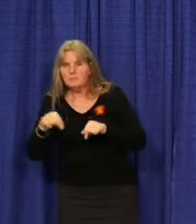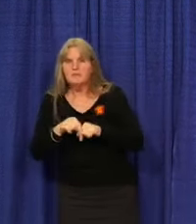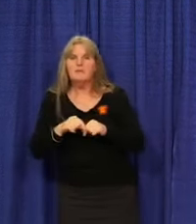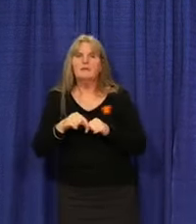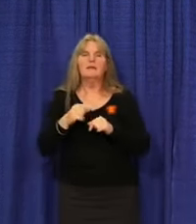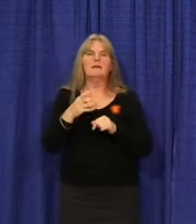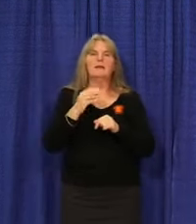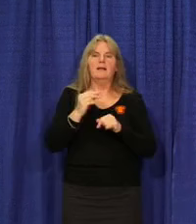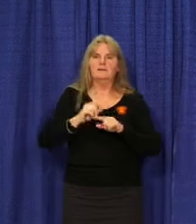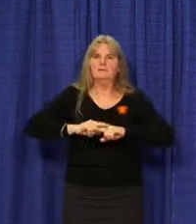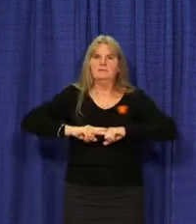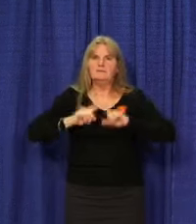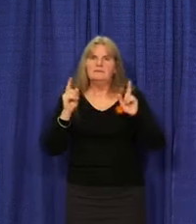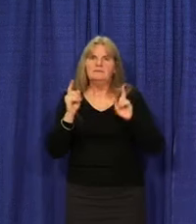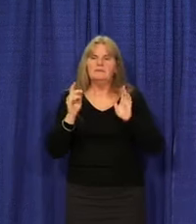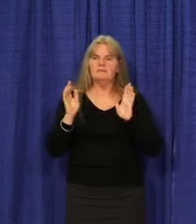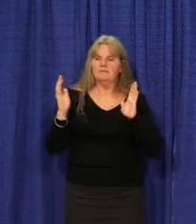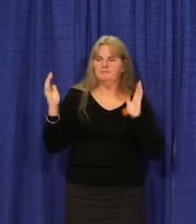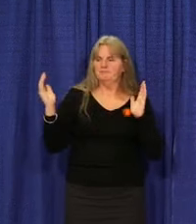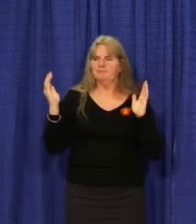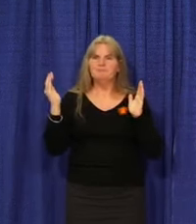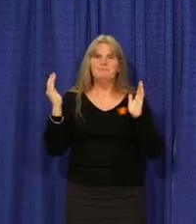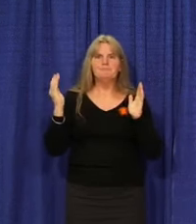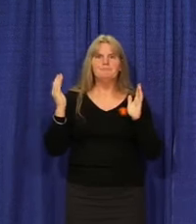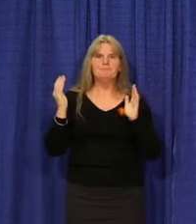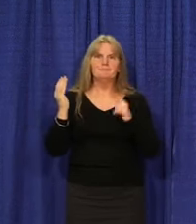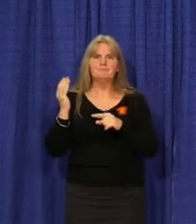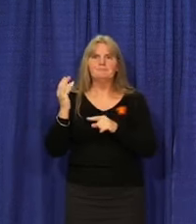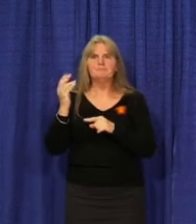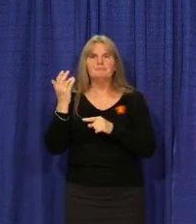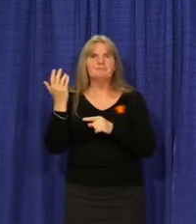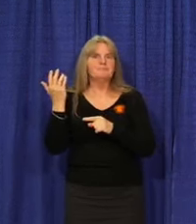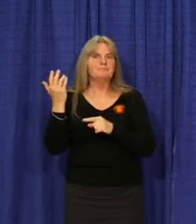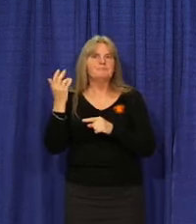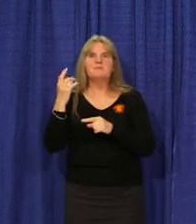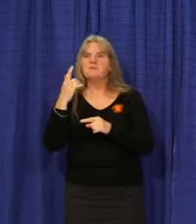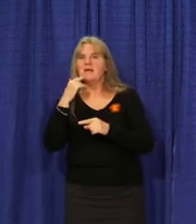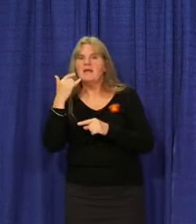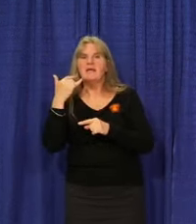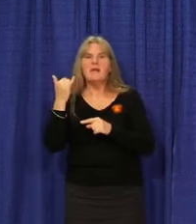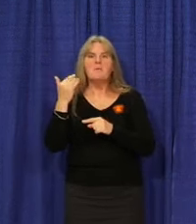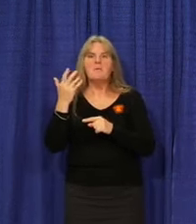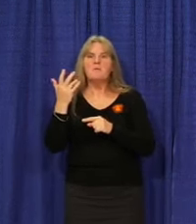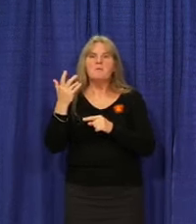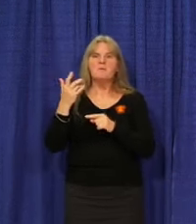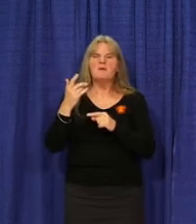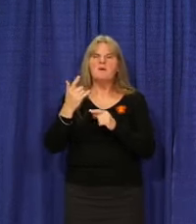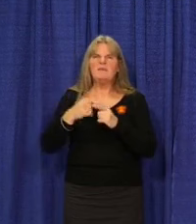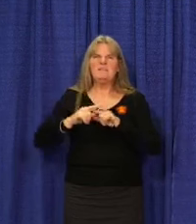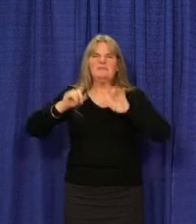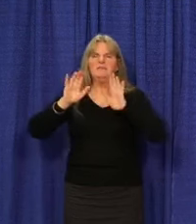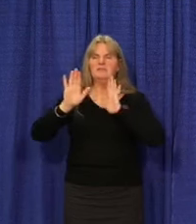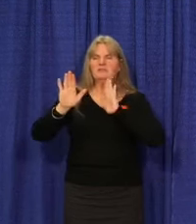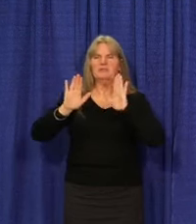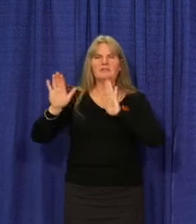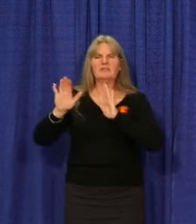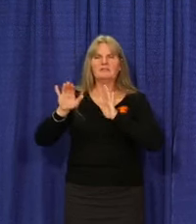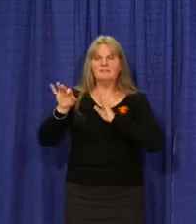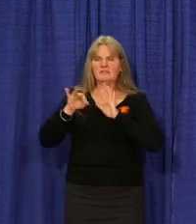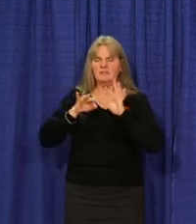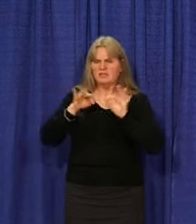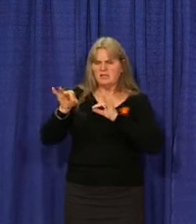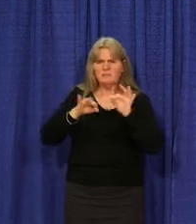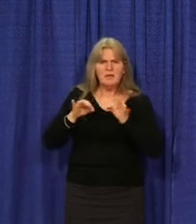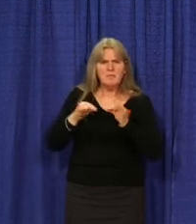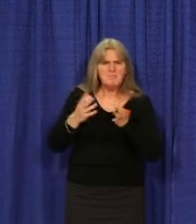distinctions between the two different traffic light guidances. So I think there